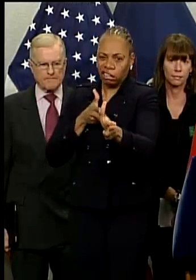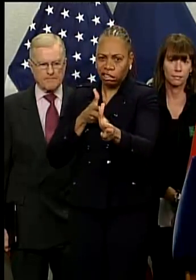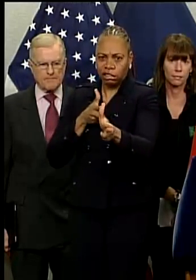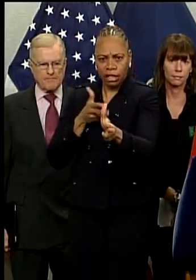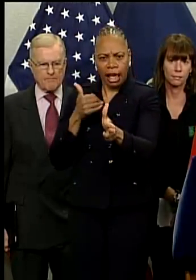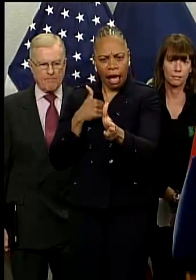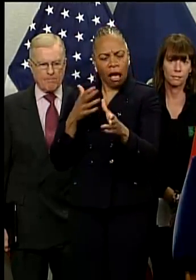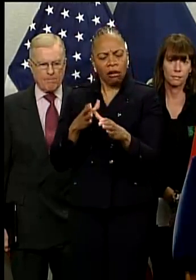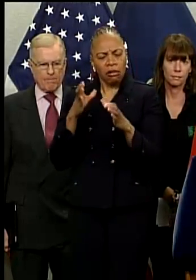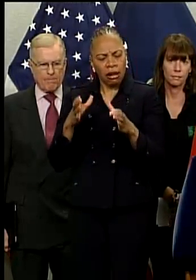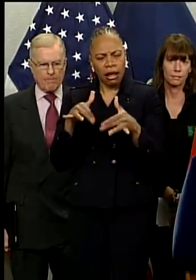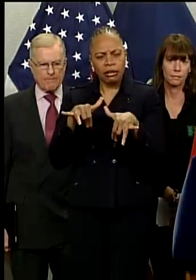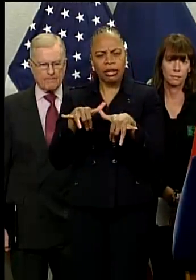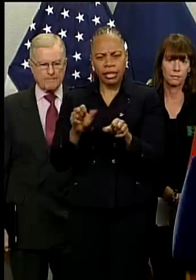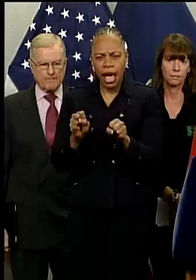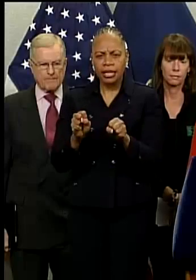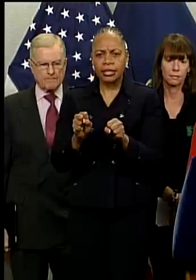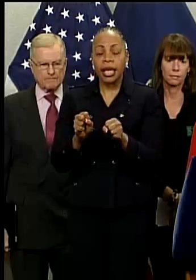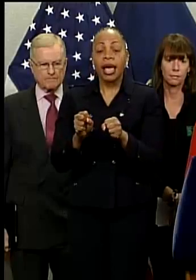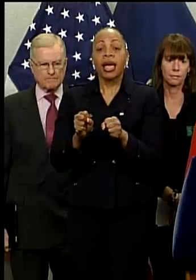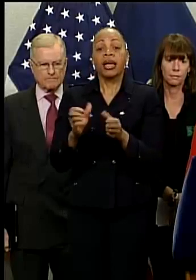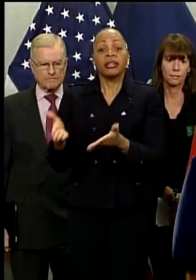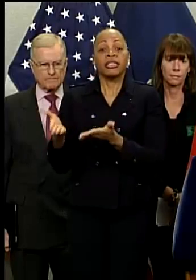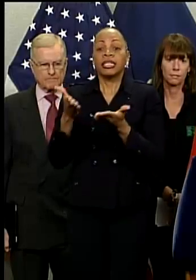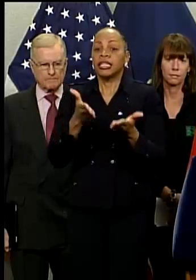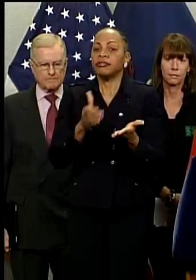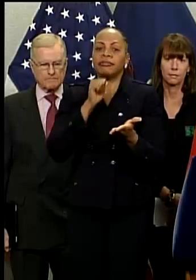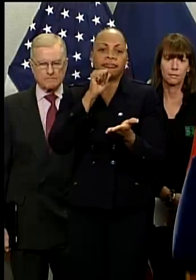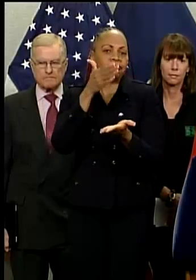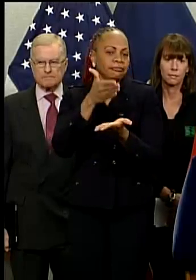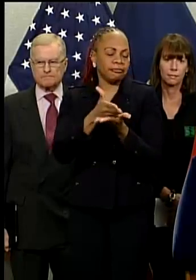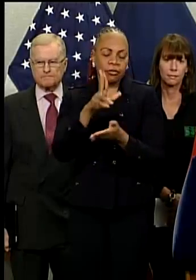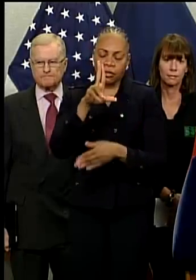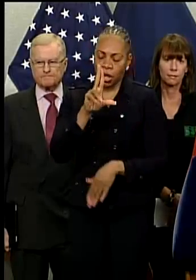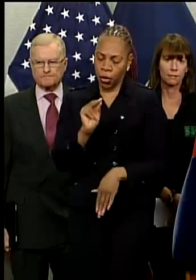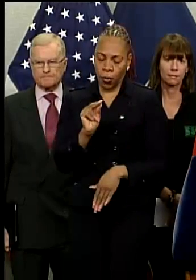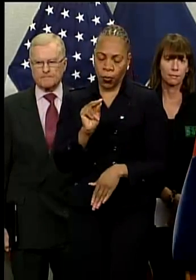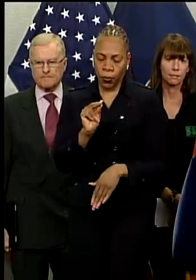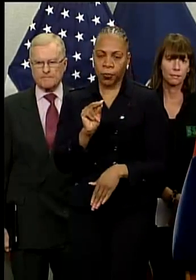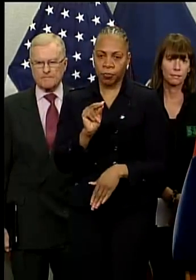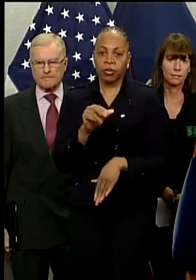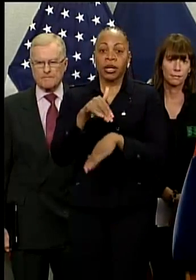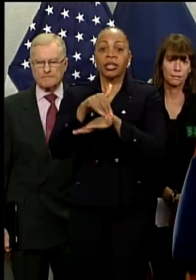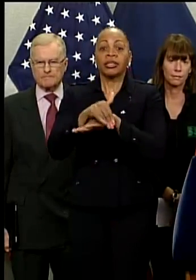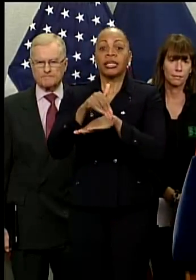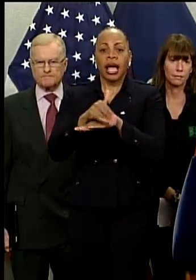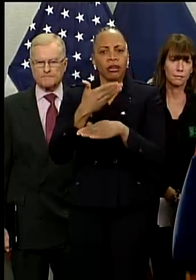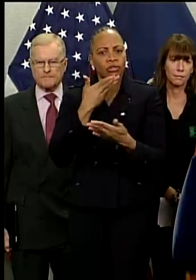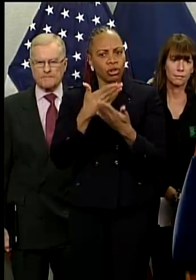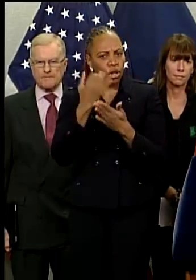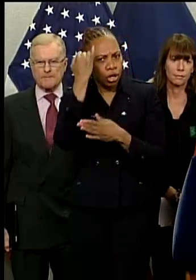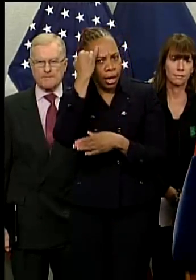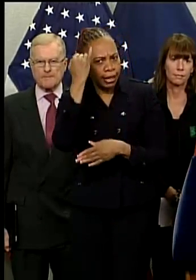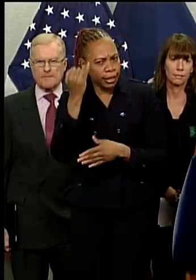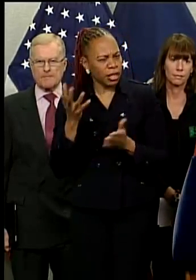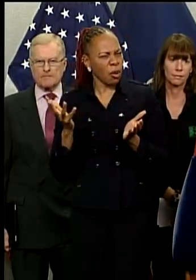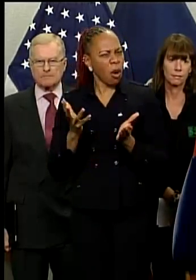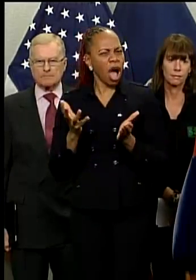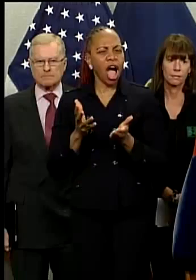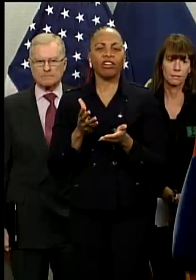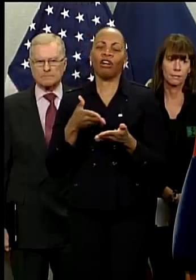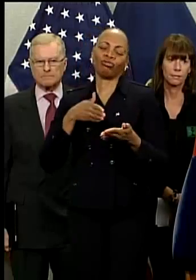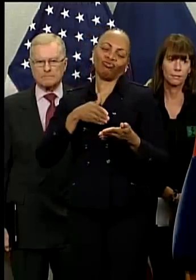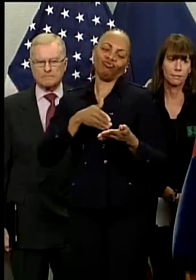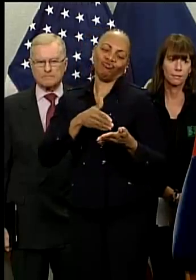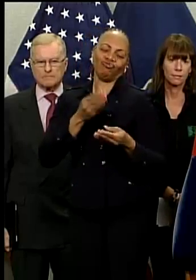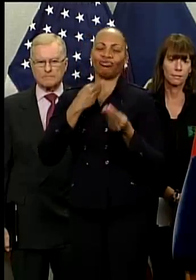and deliveries will not be disrupted. Tonight, what's a good idea? Cook a